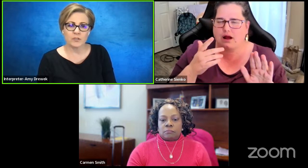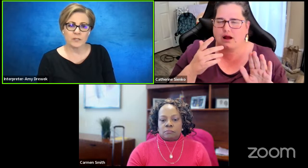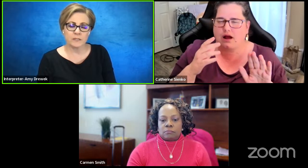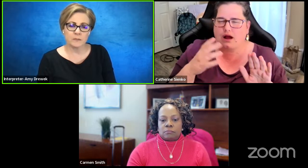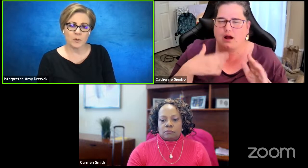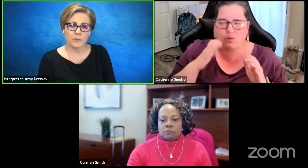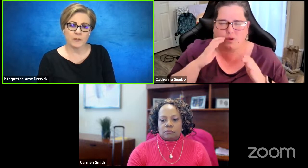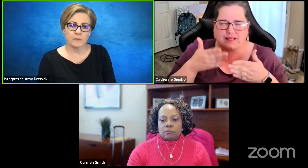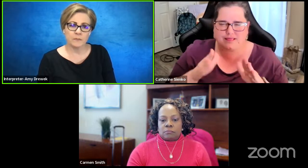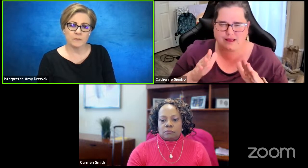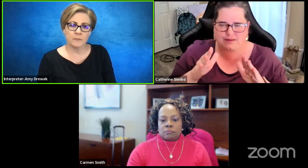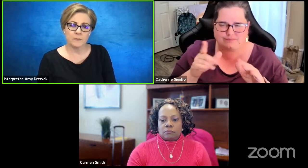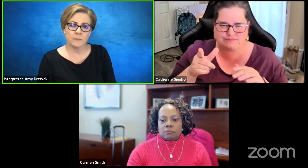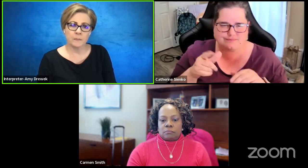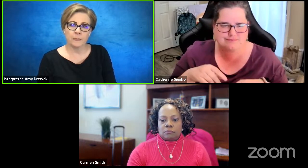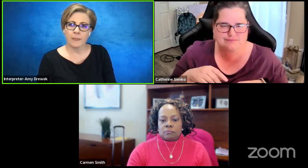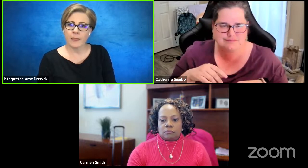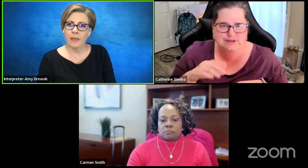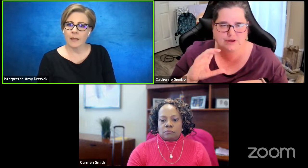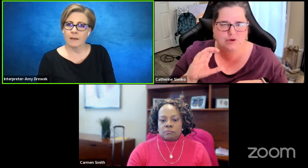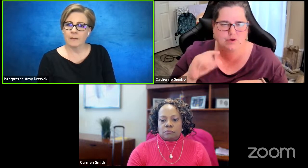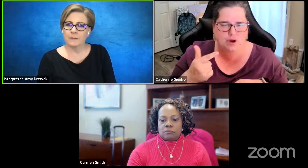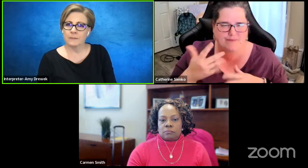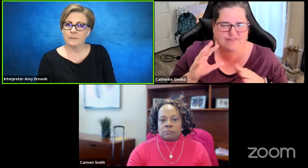everybody can hold for just a moment.